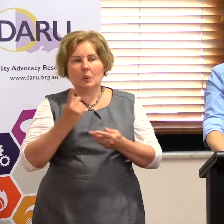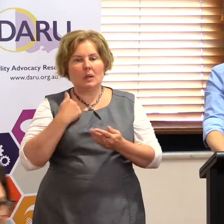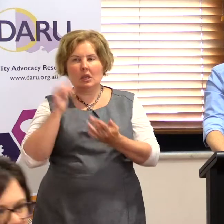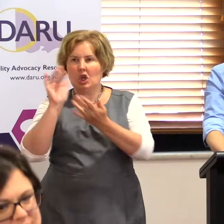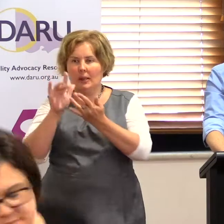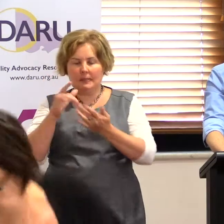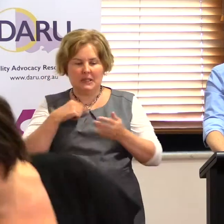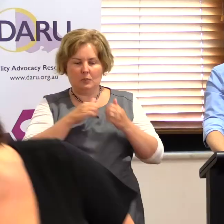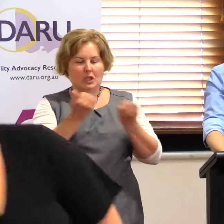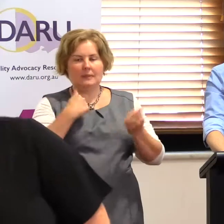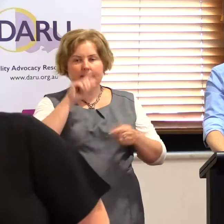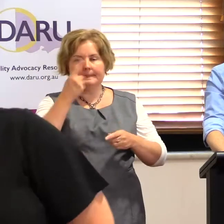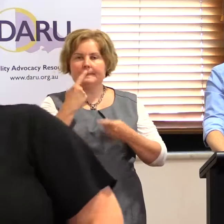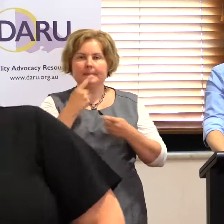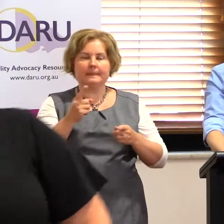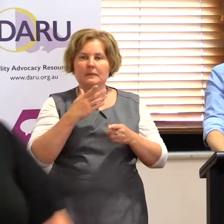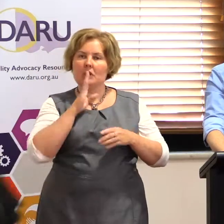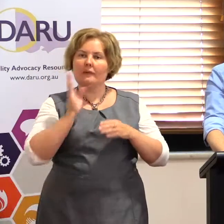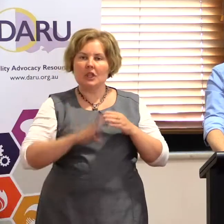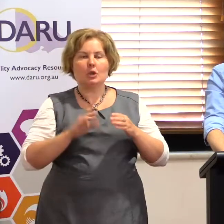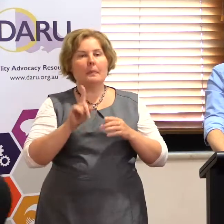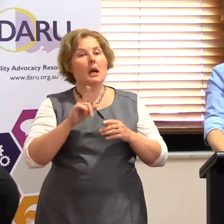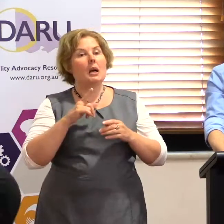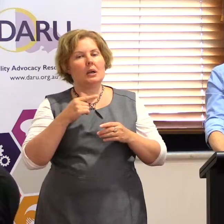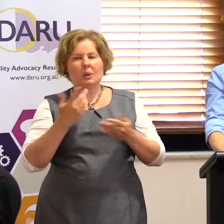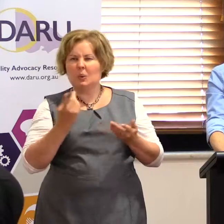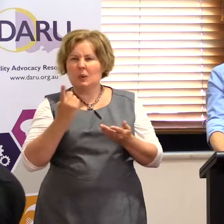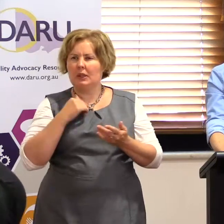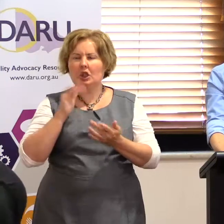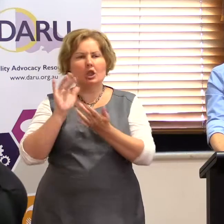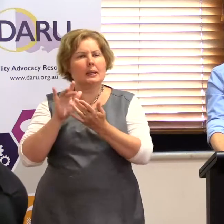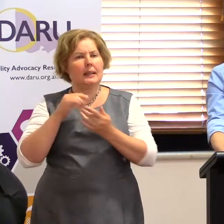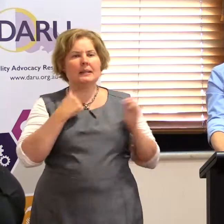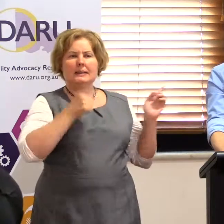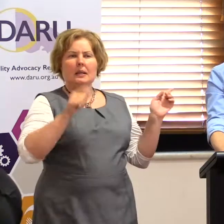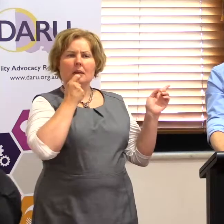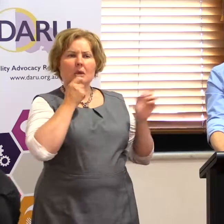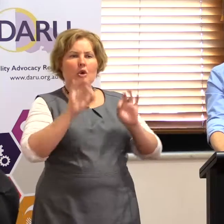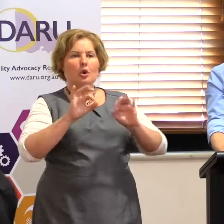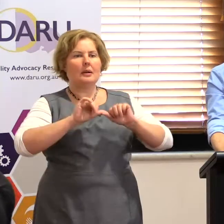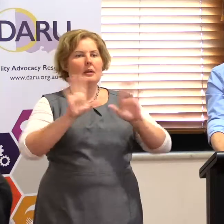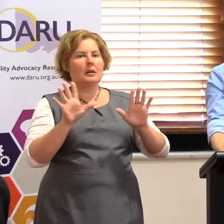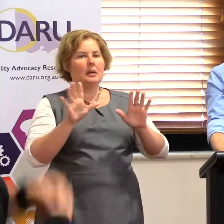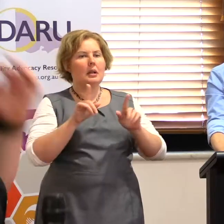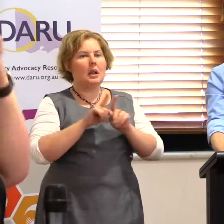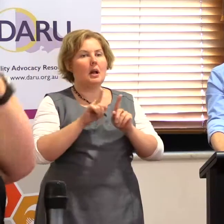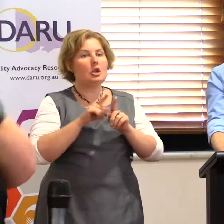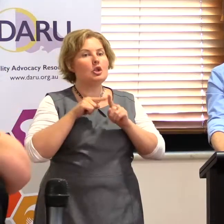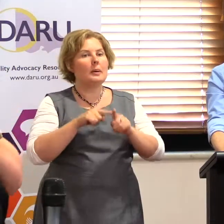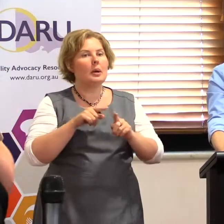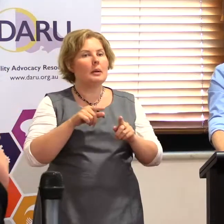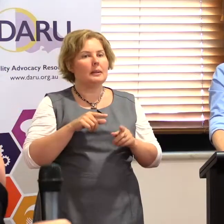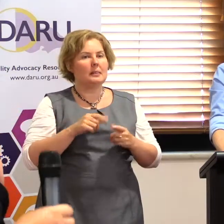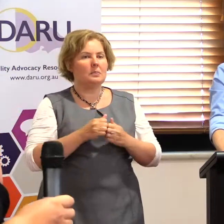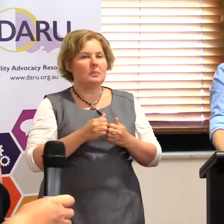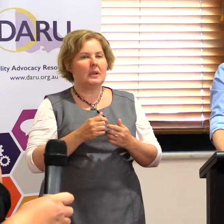them of a breach? So I'm still a little bit unclear, but in terms of, and tell me if you notice already or if I'm